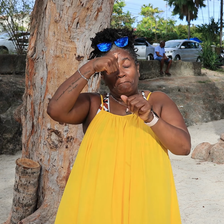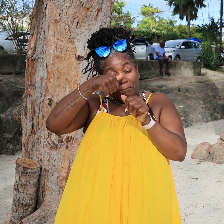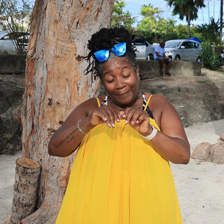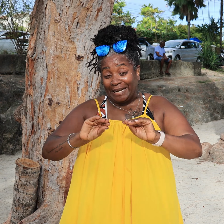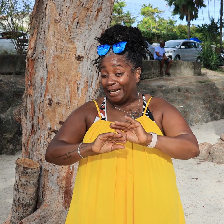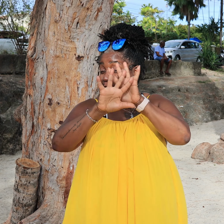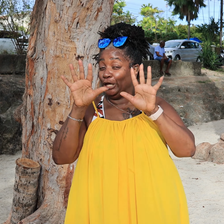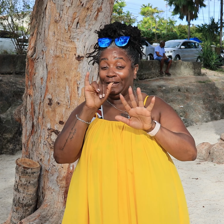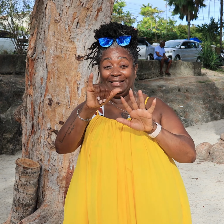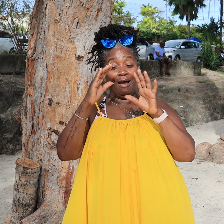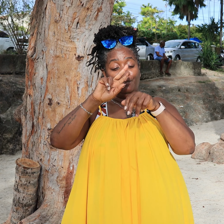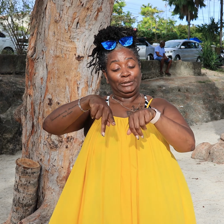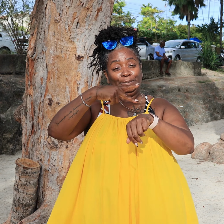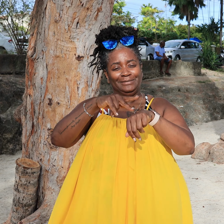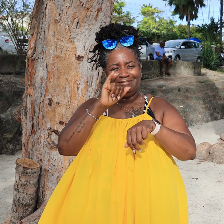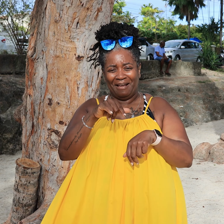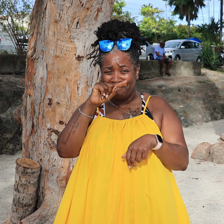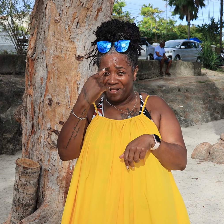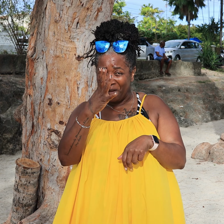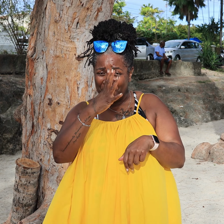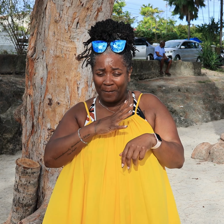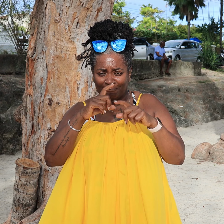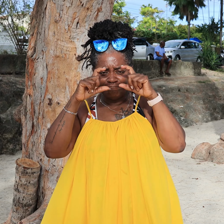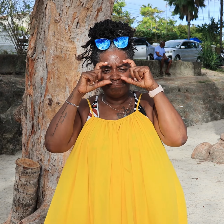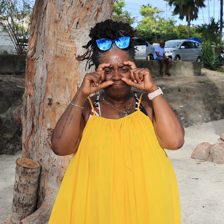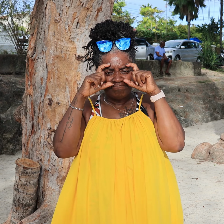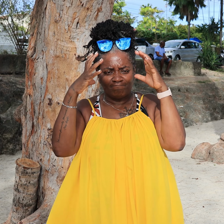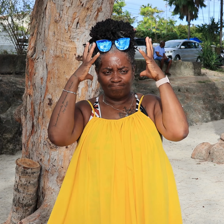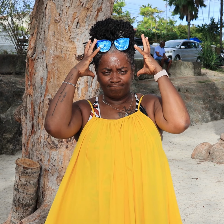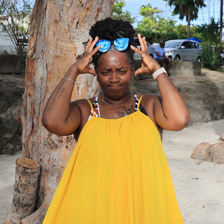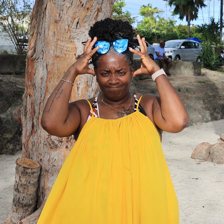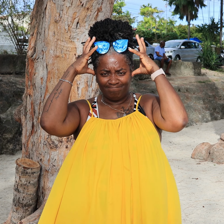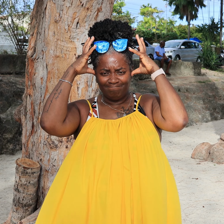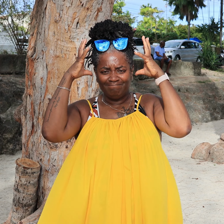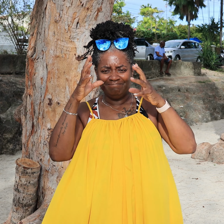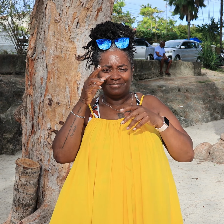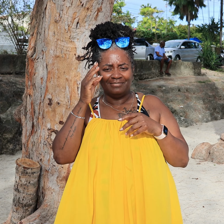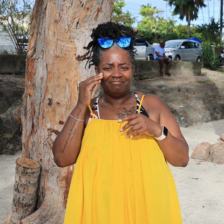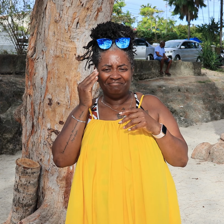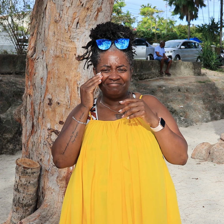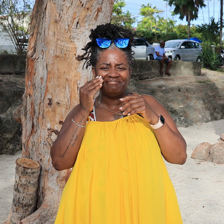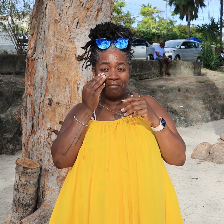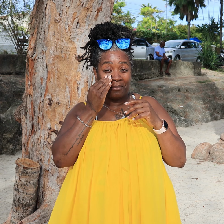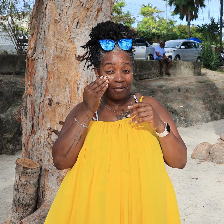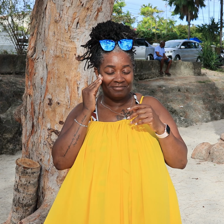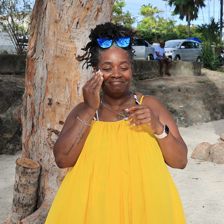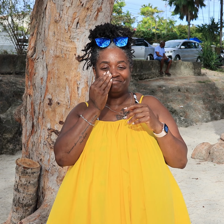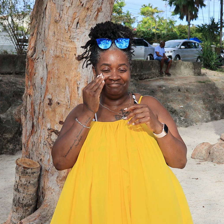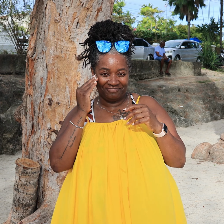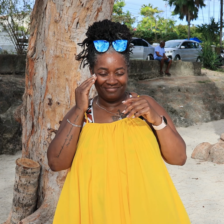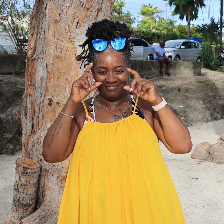I remember clearly the principal, that black woman with the glasses and the afro, Miss Franklin.